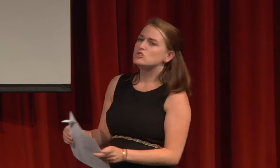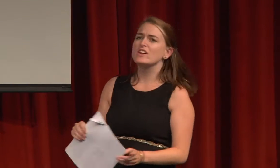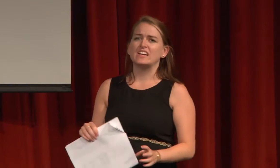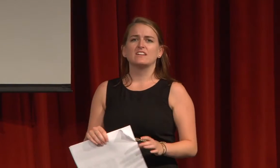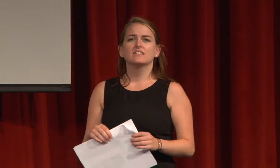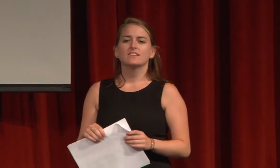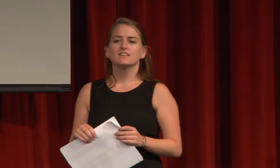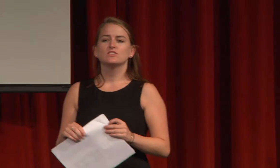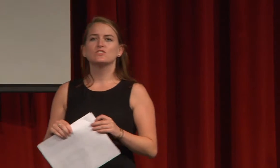Drink.